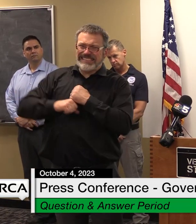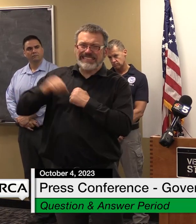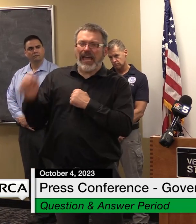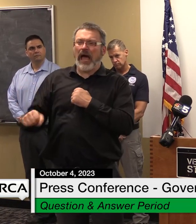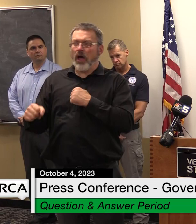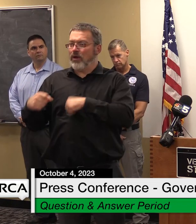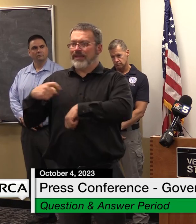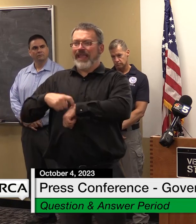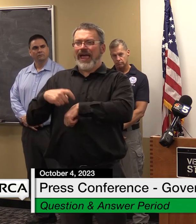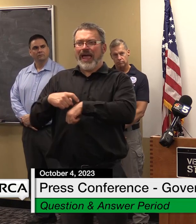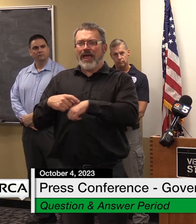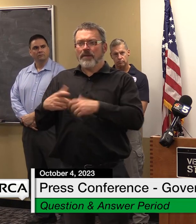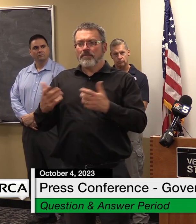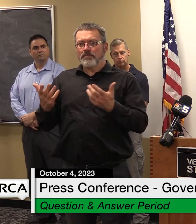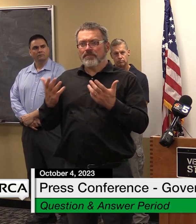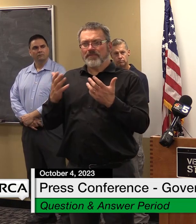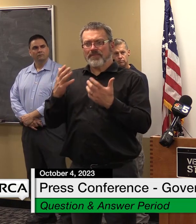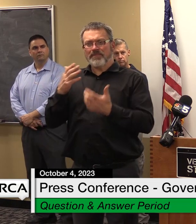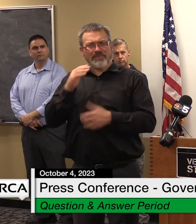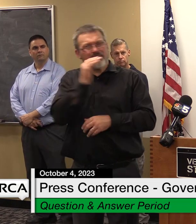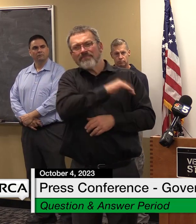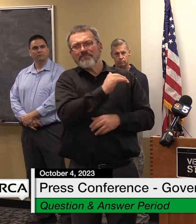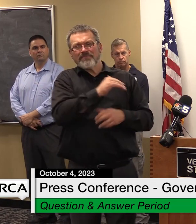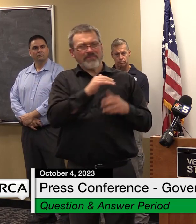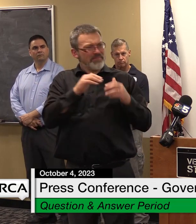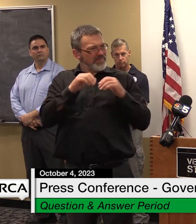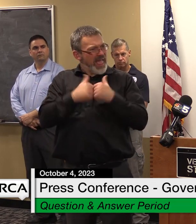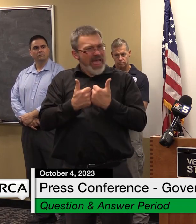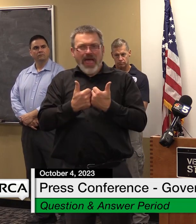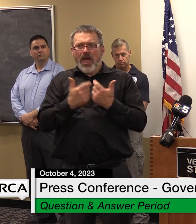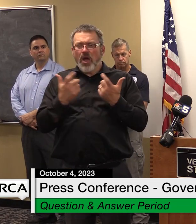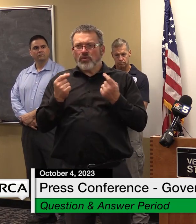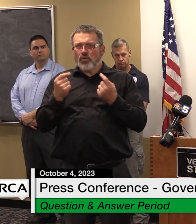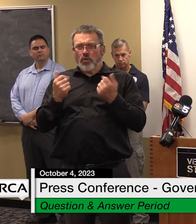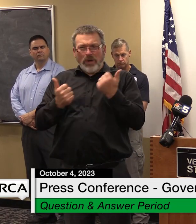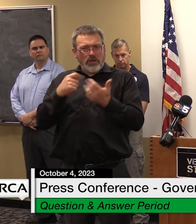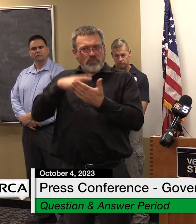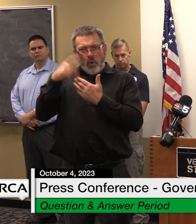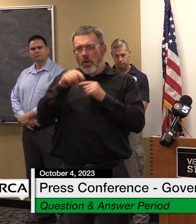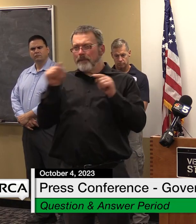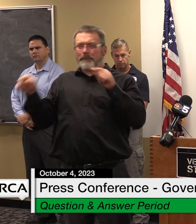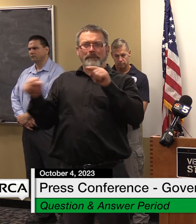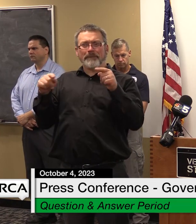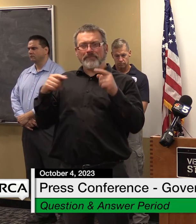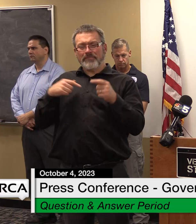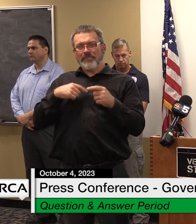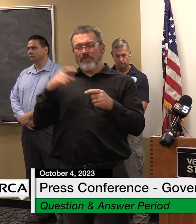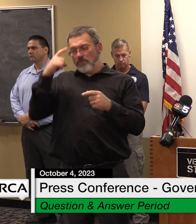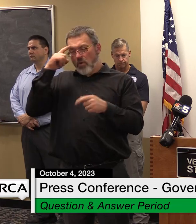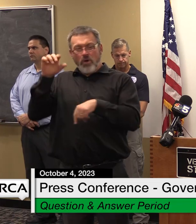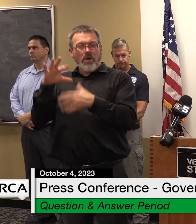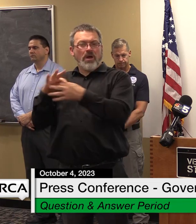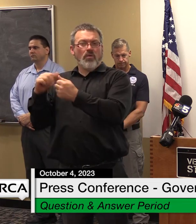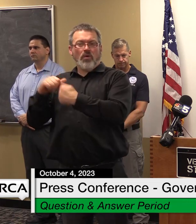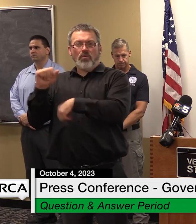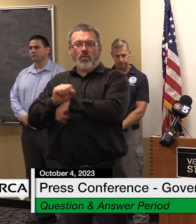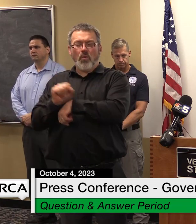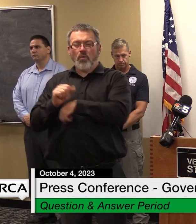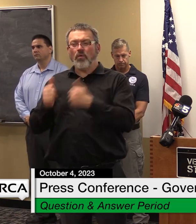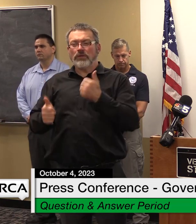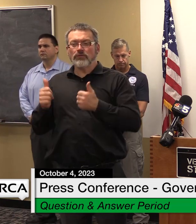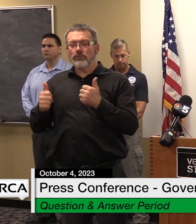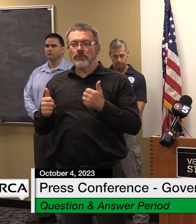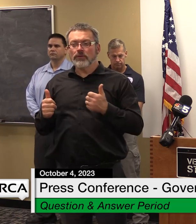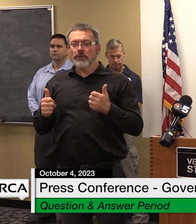straight answers to which program their employees ought to be applying to, and then they're running up